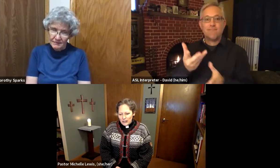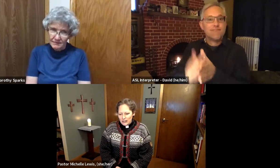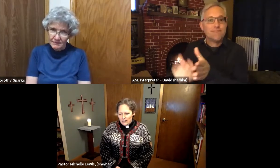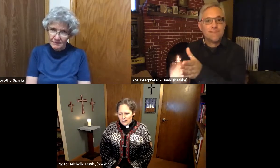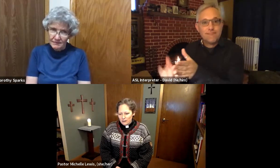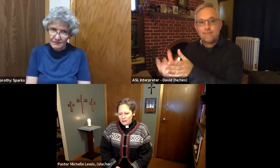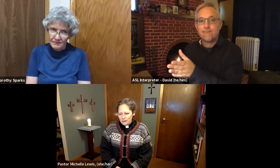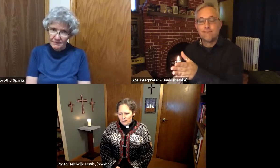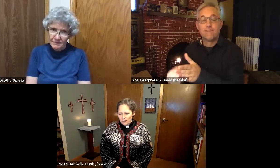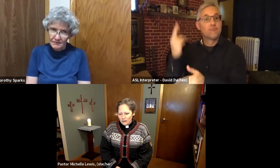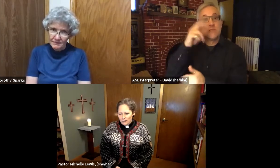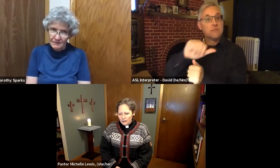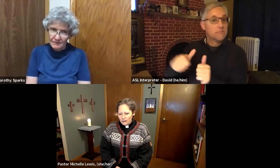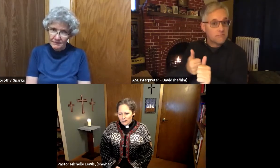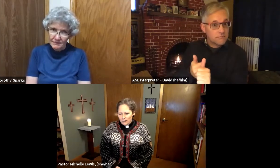and racism.